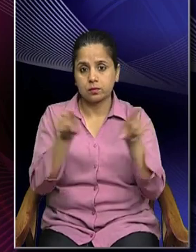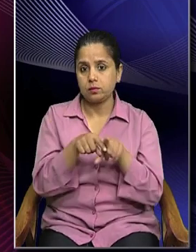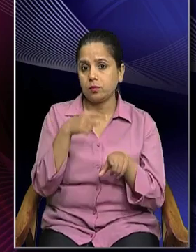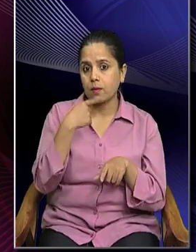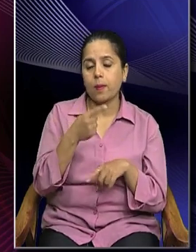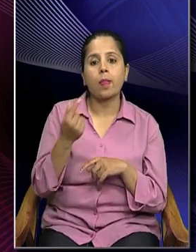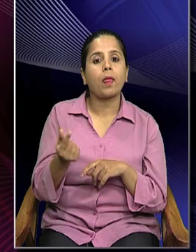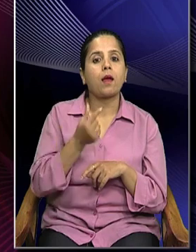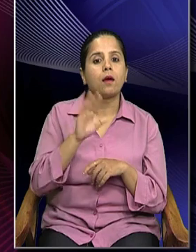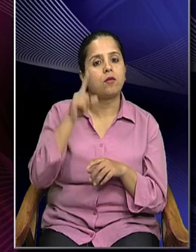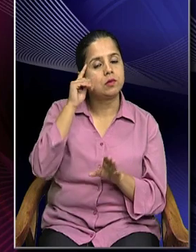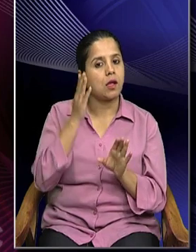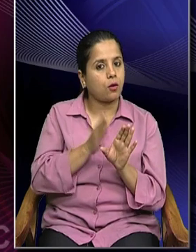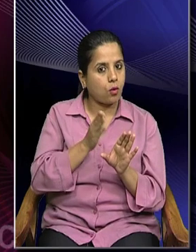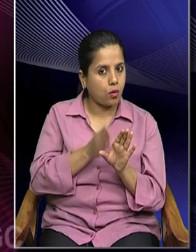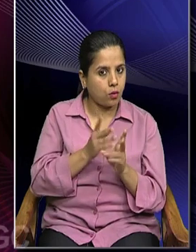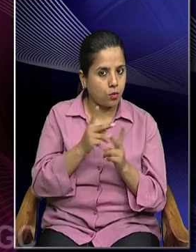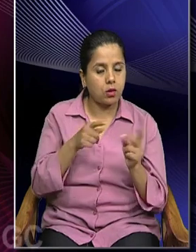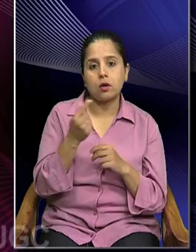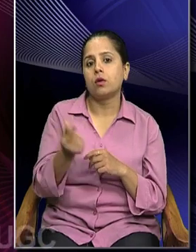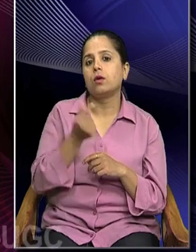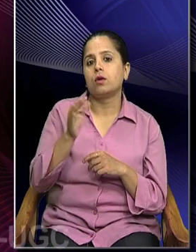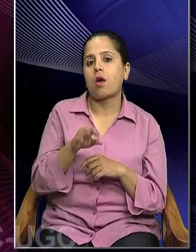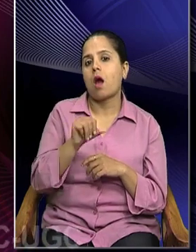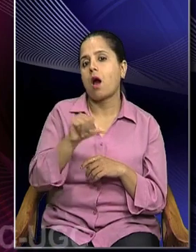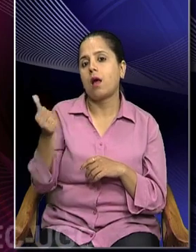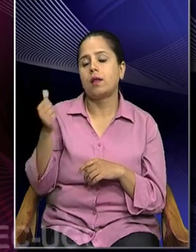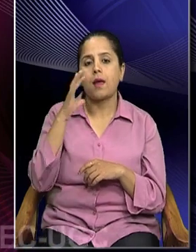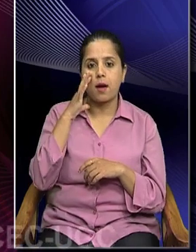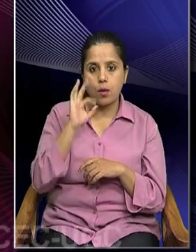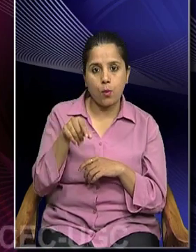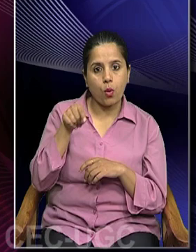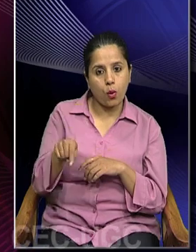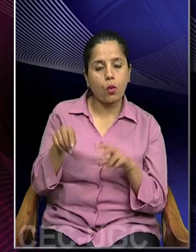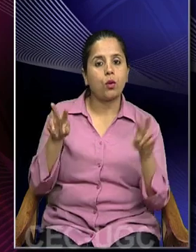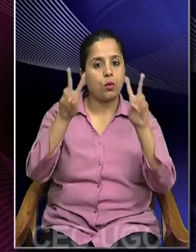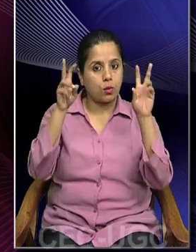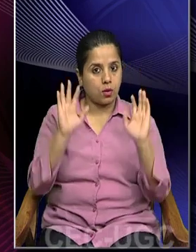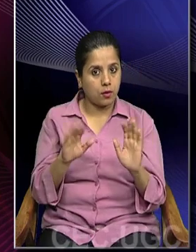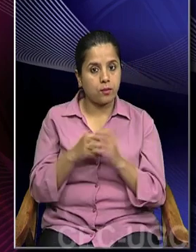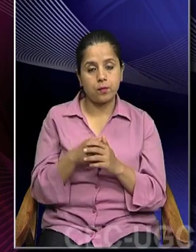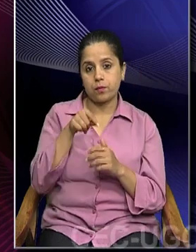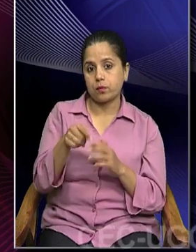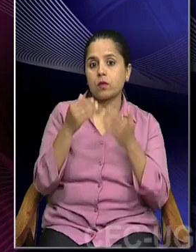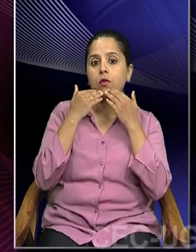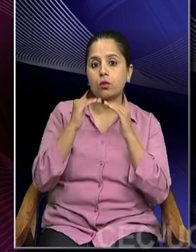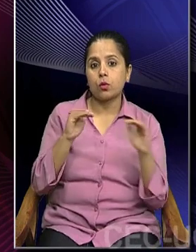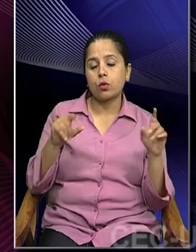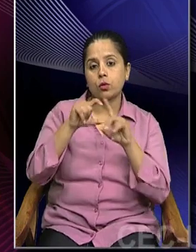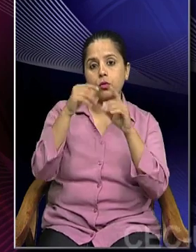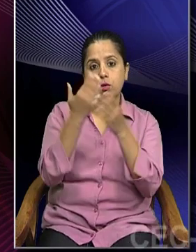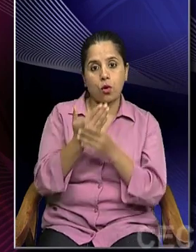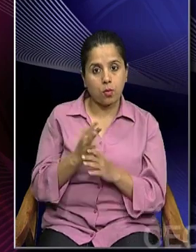is used in psychology, this is used in other important aspects, in which the students